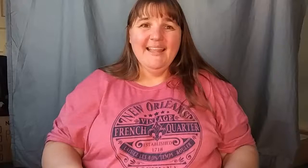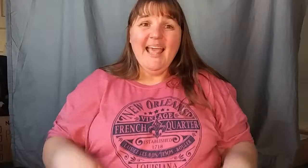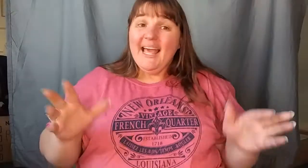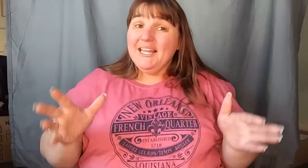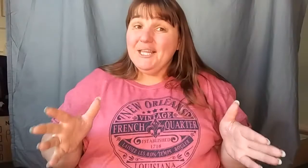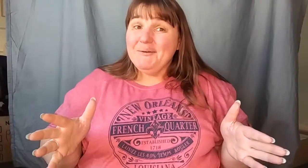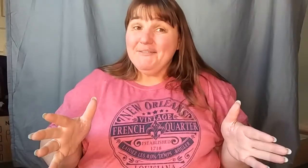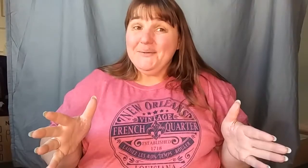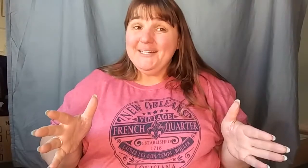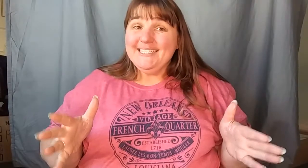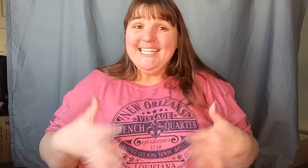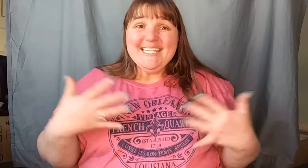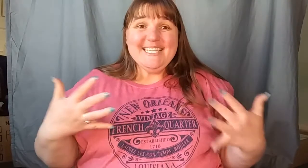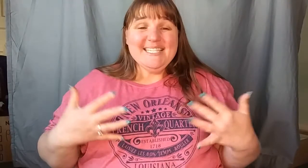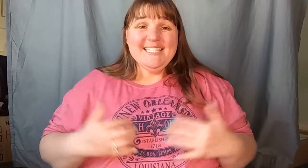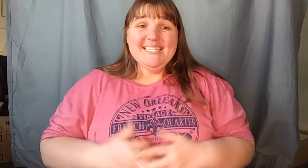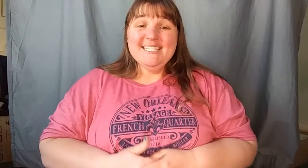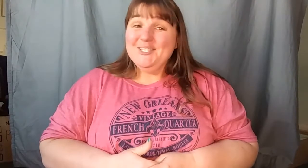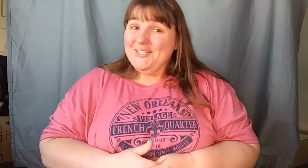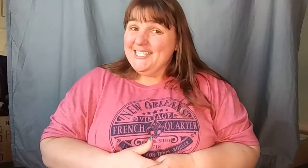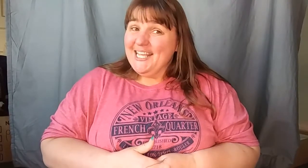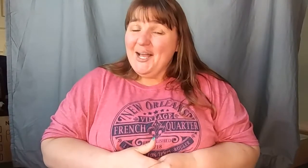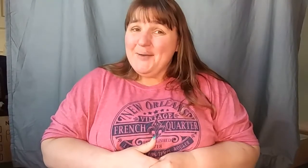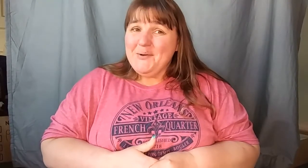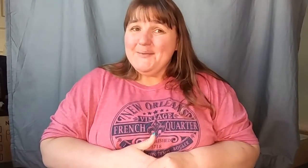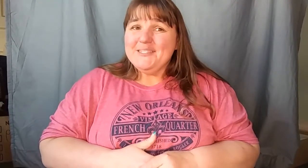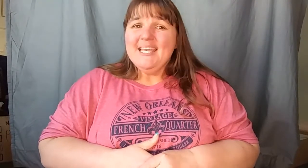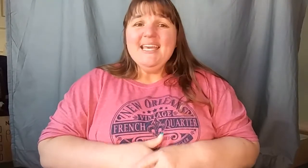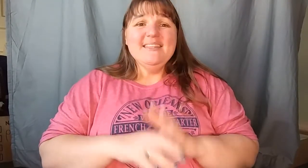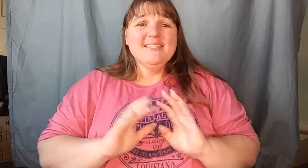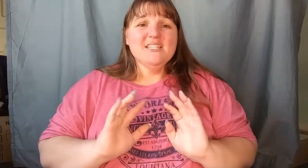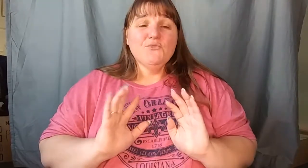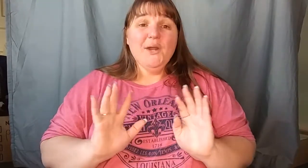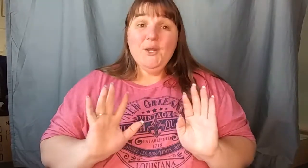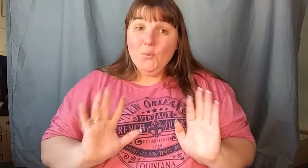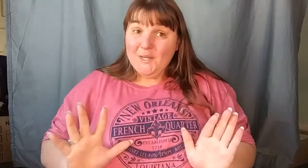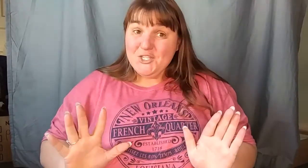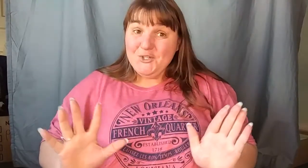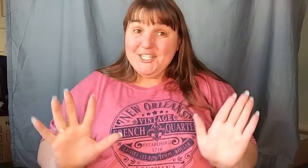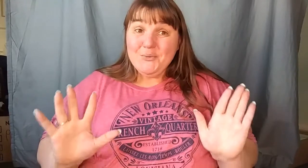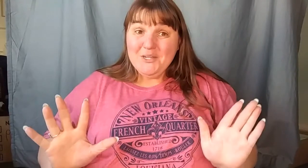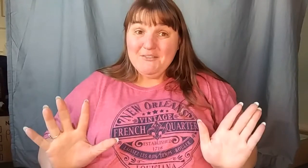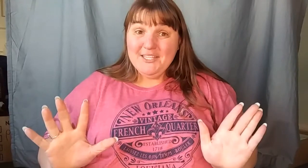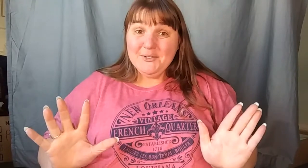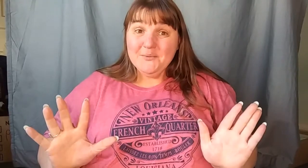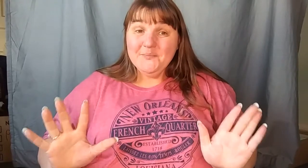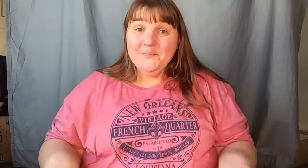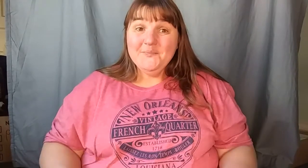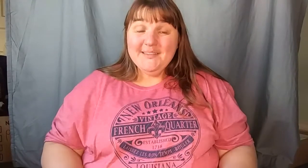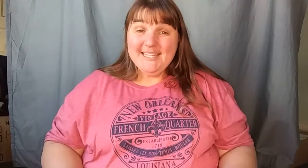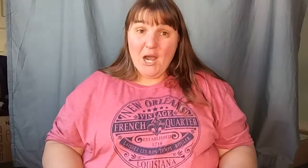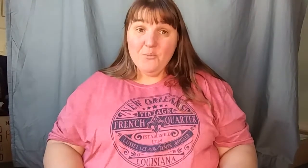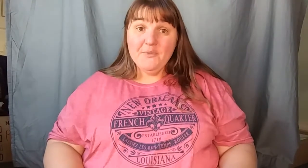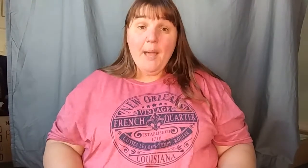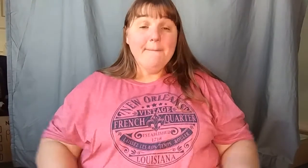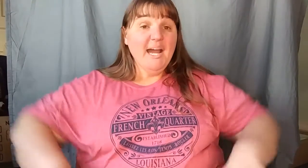Hello everyone! This is Suzy J Cobwebs and this is for a restaurant review. Now, my